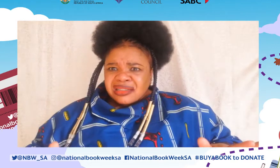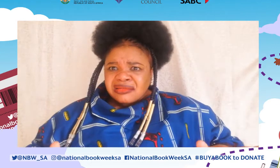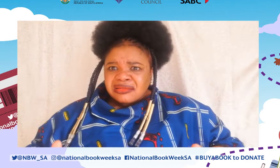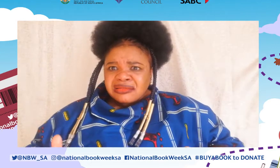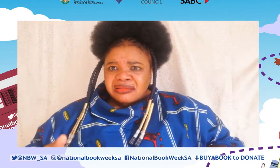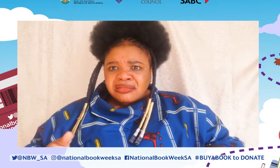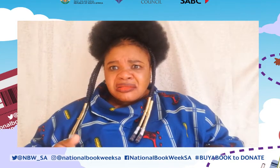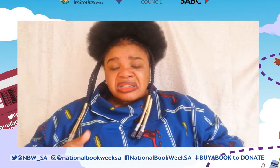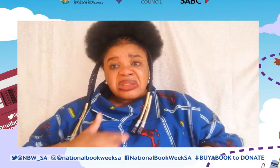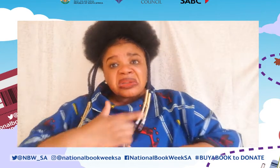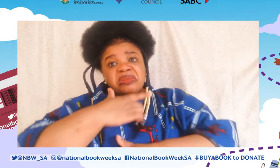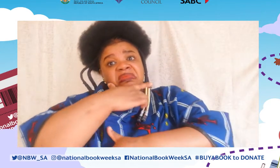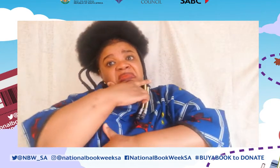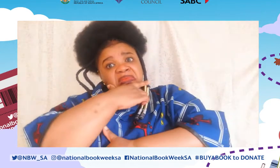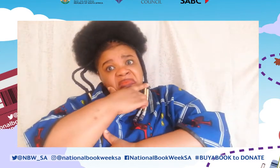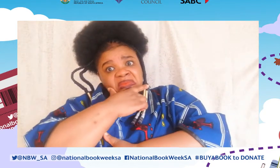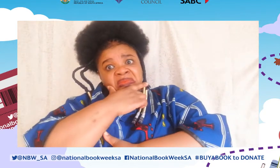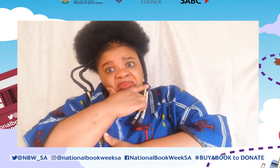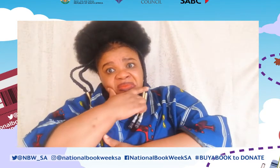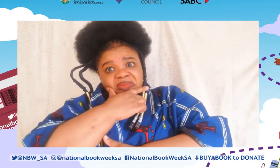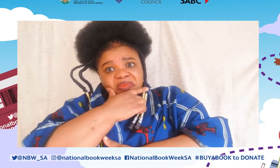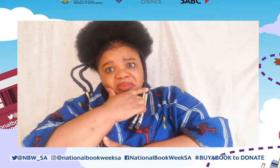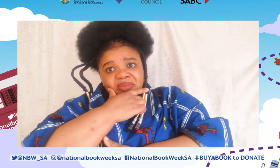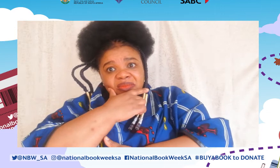Nothing. He thought,